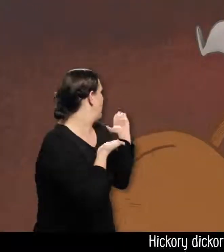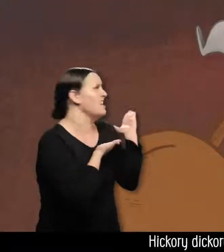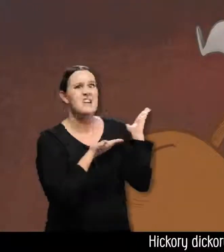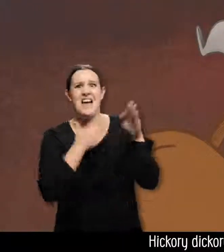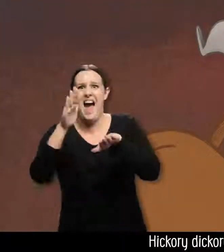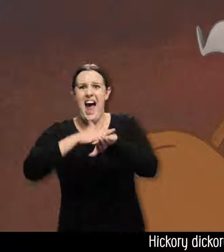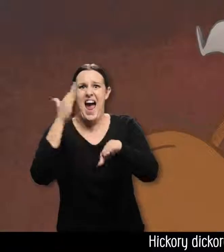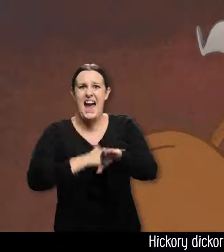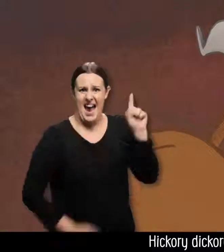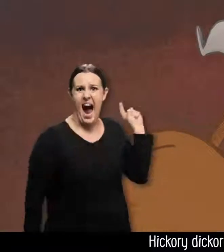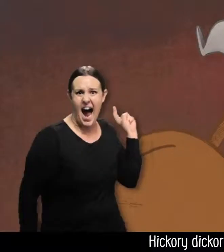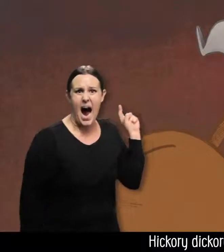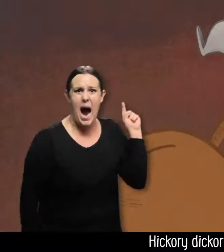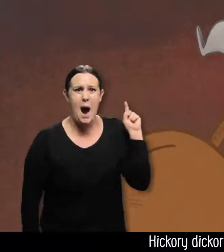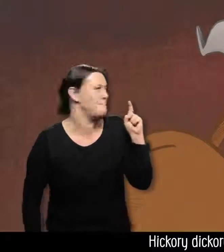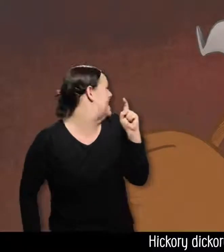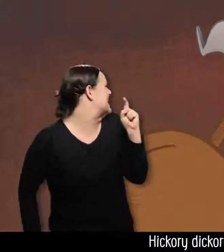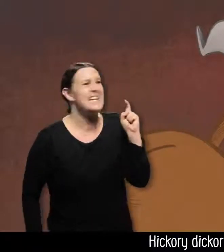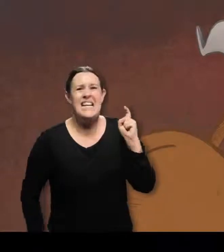Hickory dickory dock.